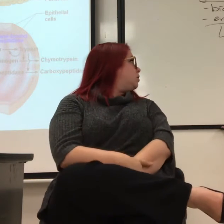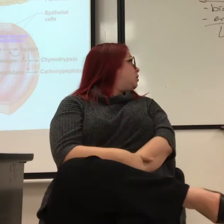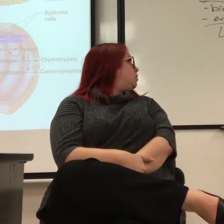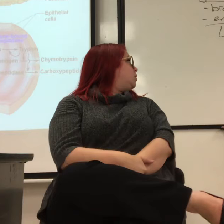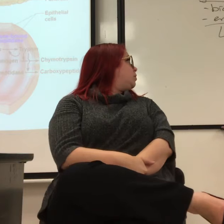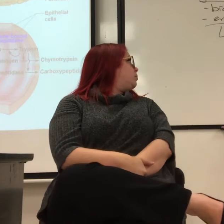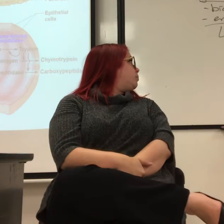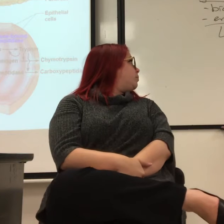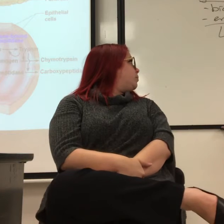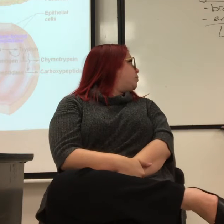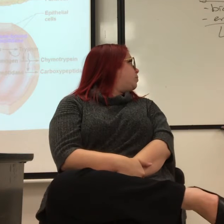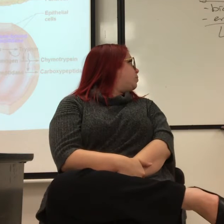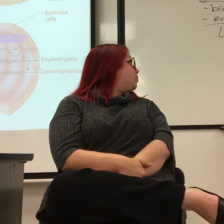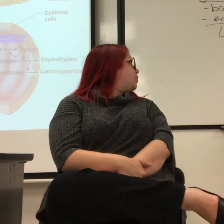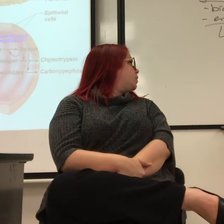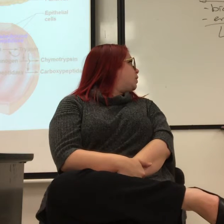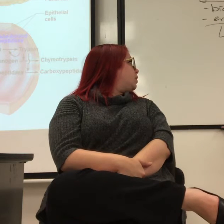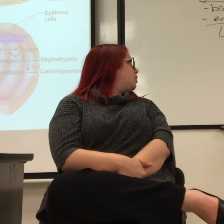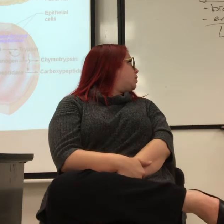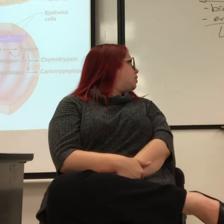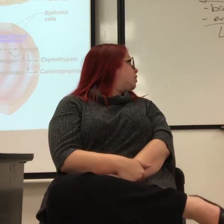Trypsinogen, inactive.